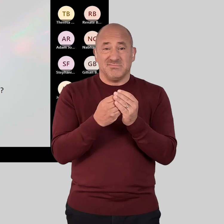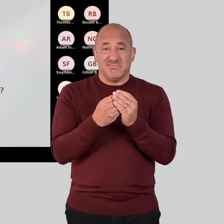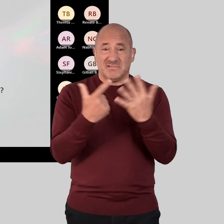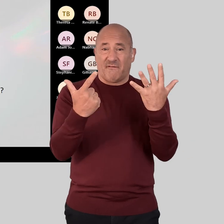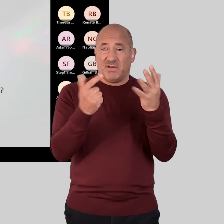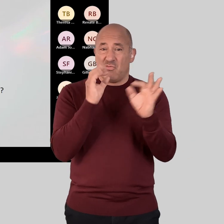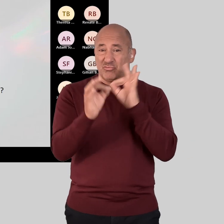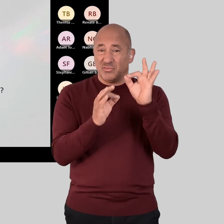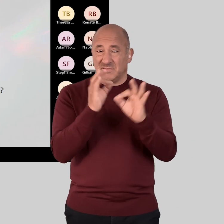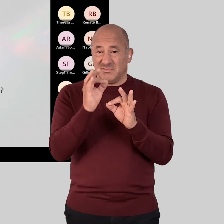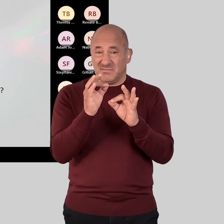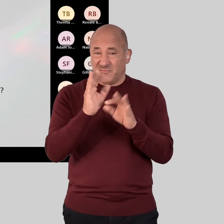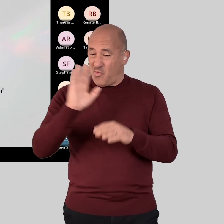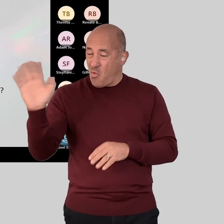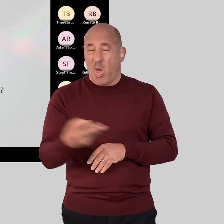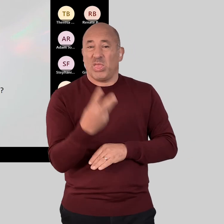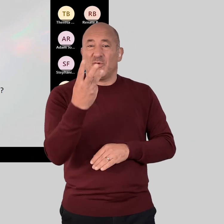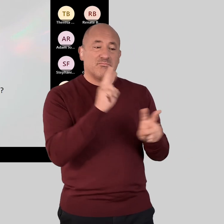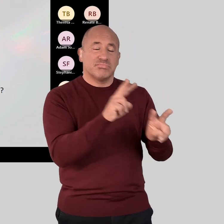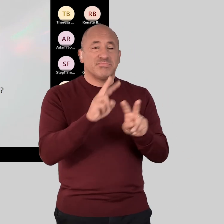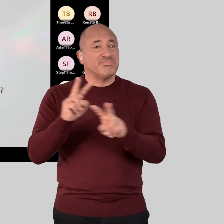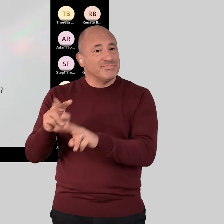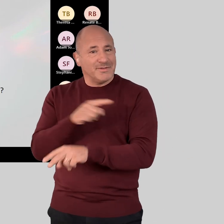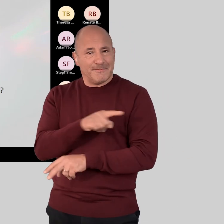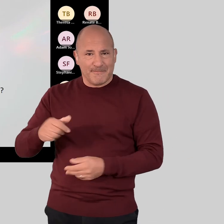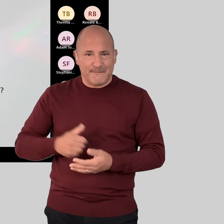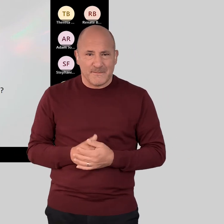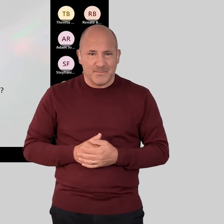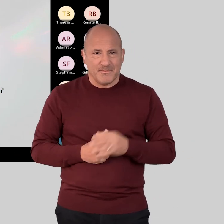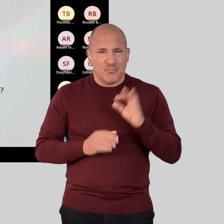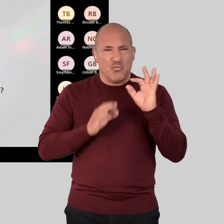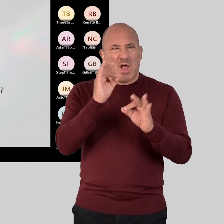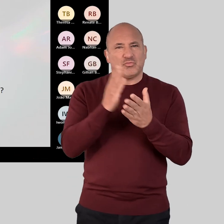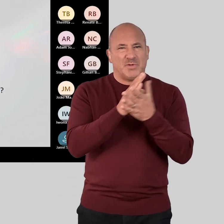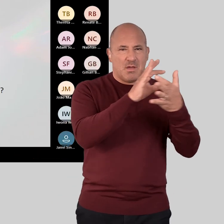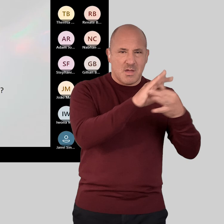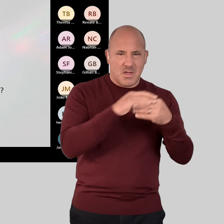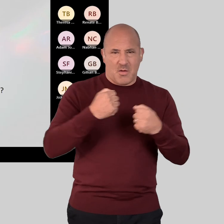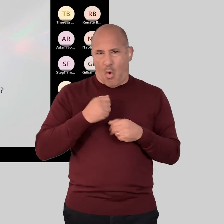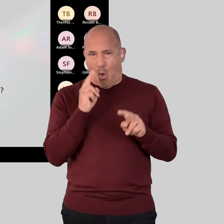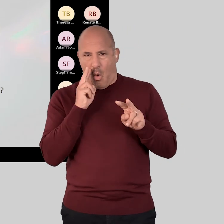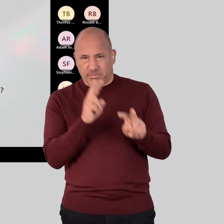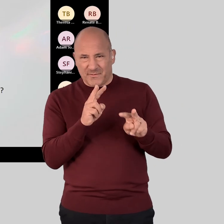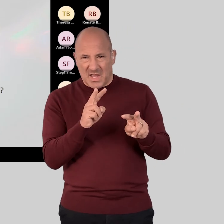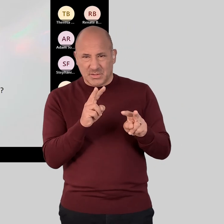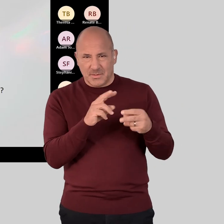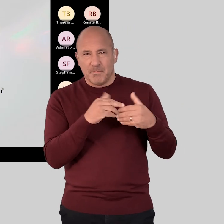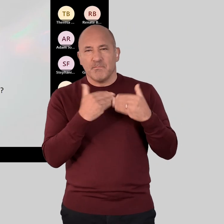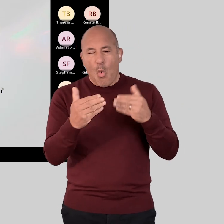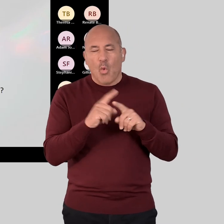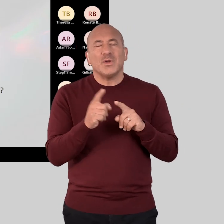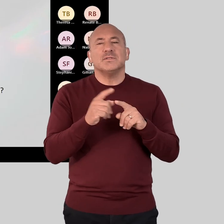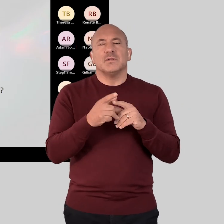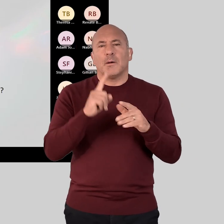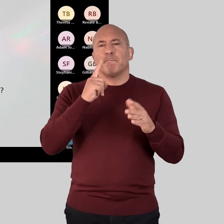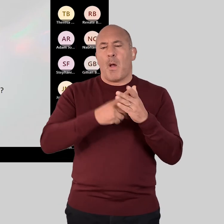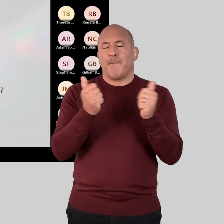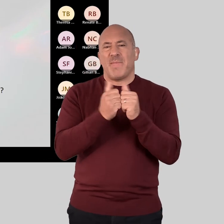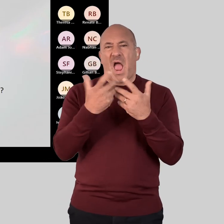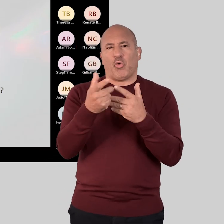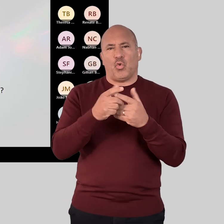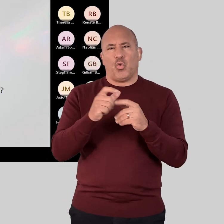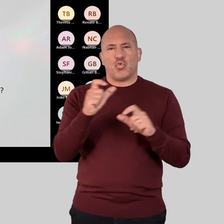that we were using for all 3 of the different observations. The questions that seemed to be the most relevant to my observations initially were about